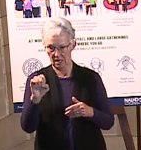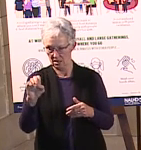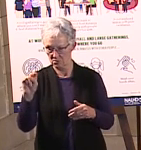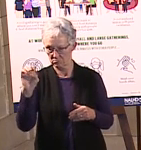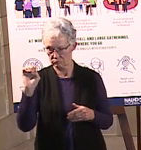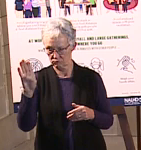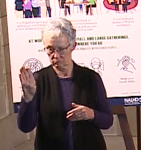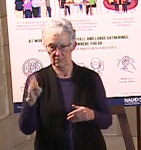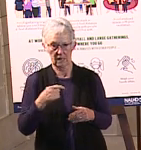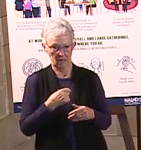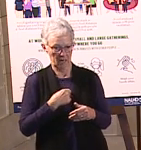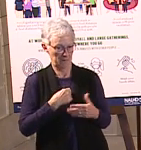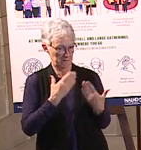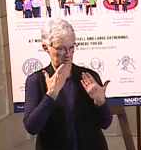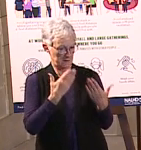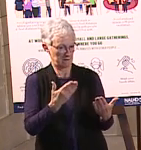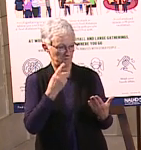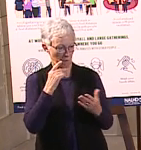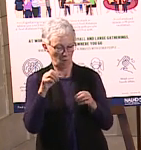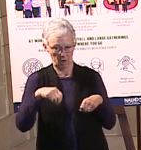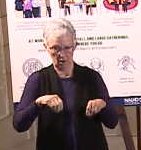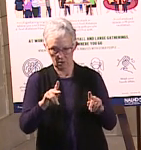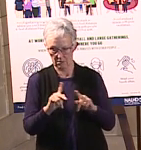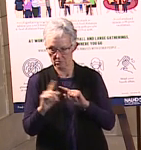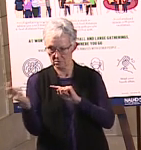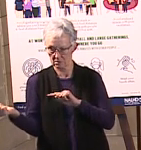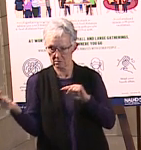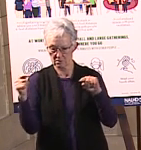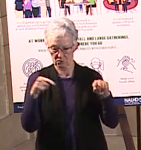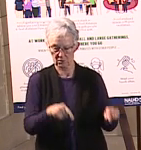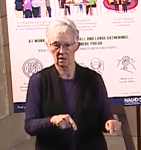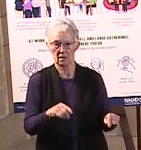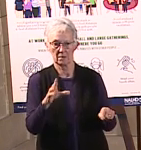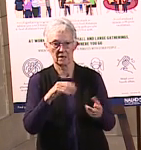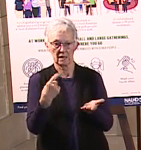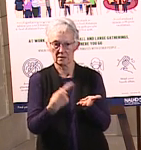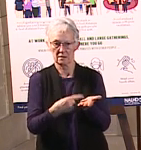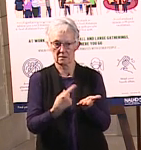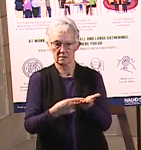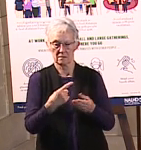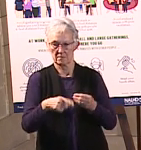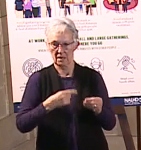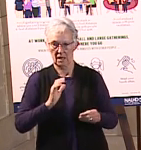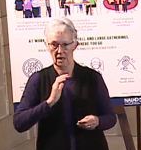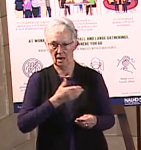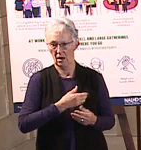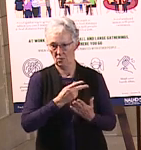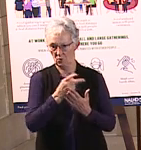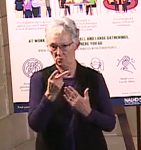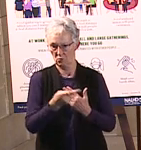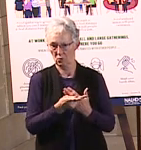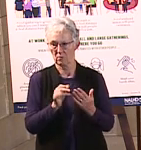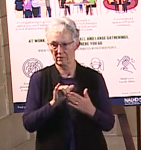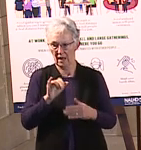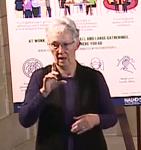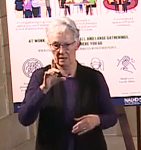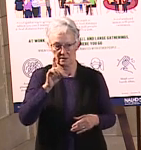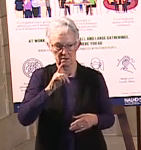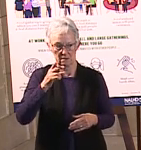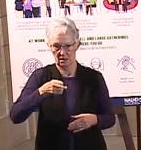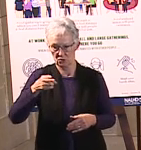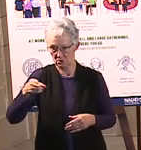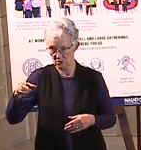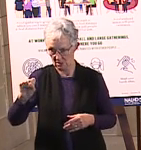thank this group for the opportunity to visit some more about this program that DHHS has worked to